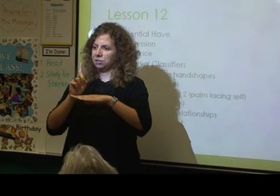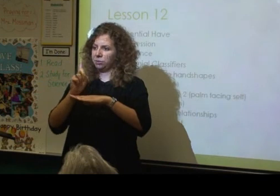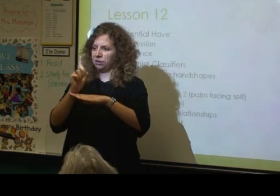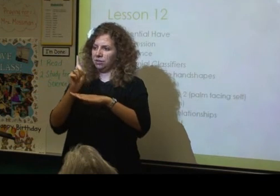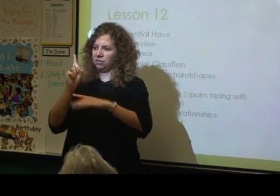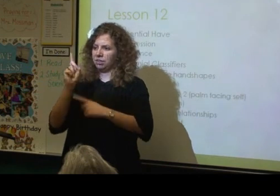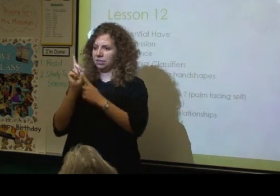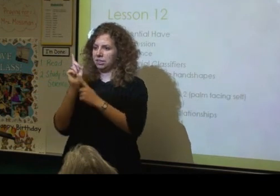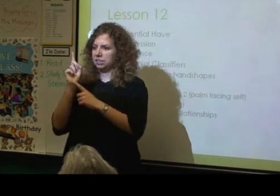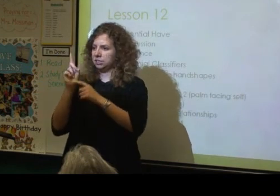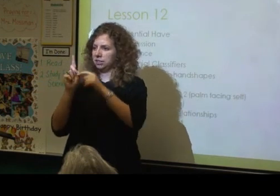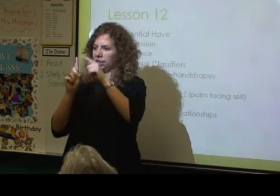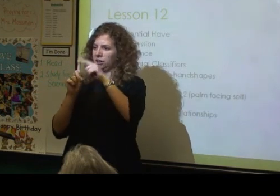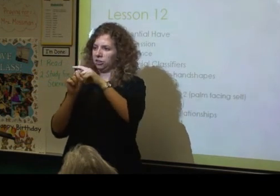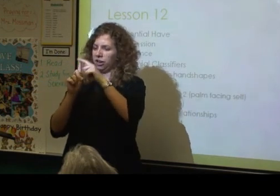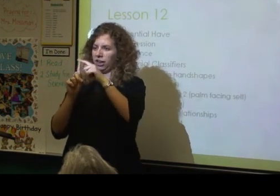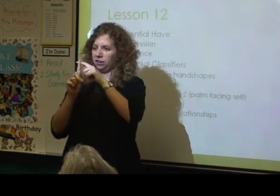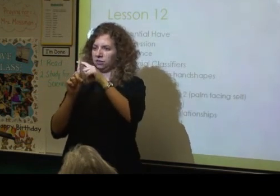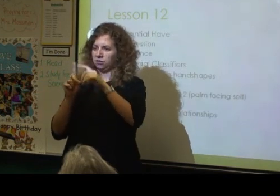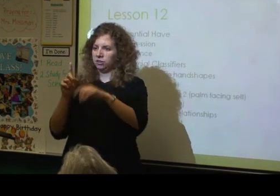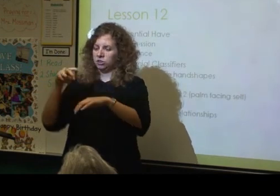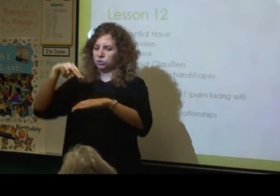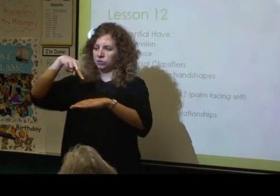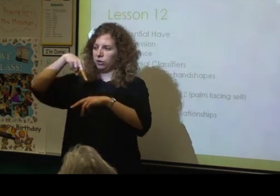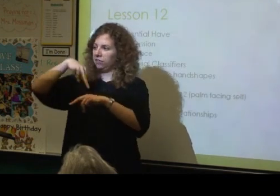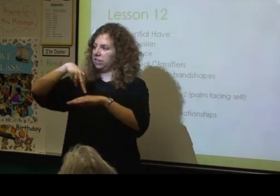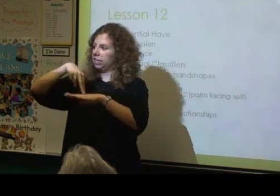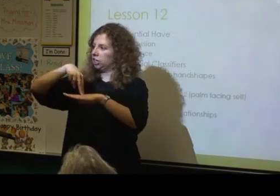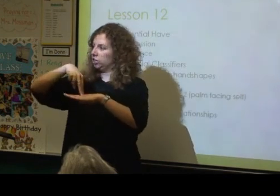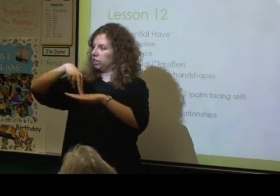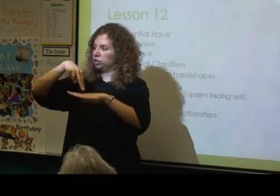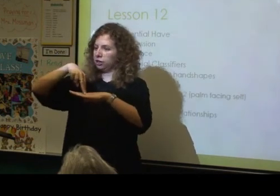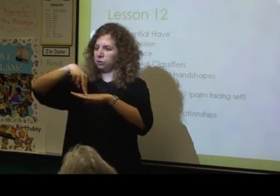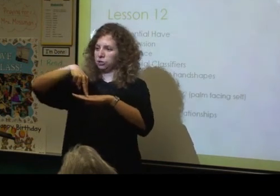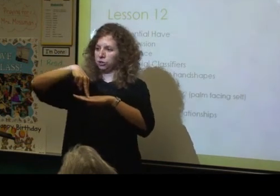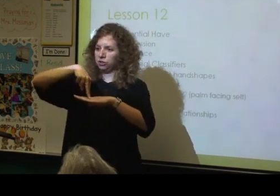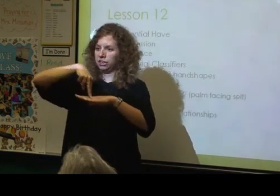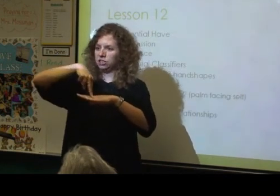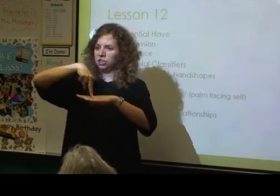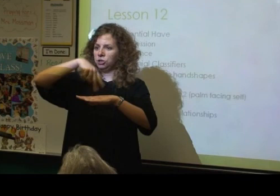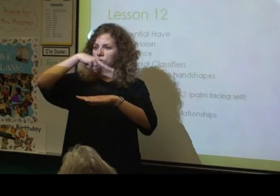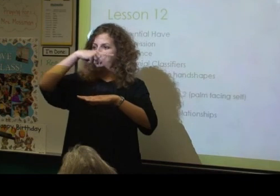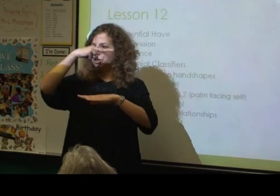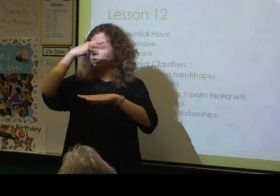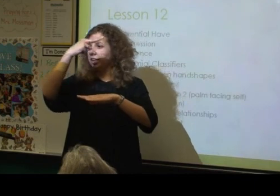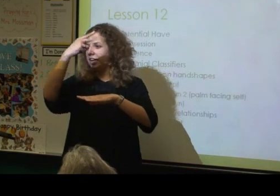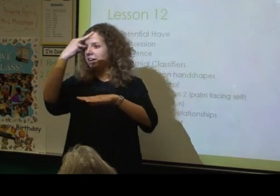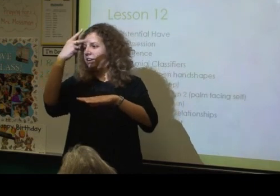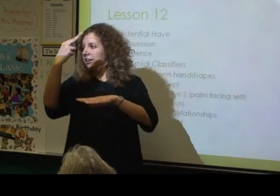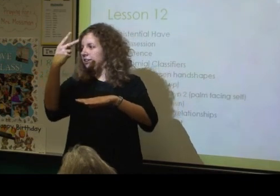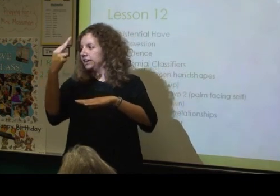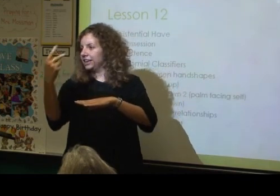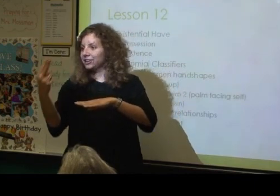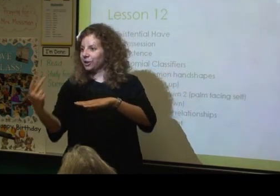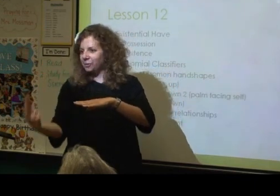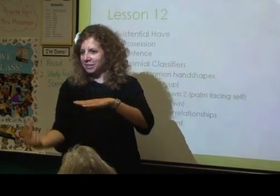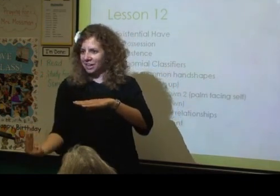this one, then this is like your head. So if you have it here and you're able to show the legs, you could show like they kicked all the way down,